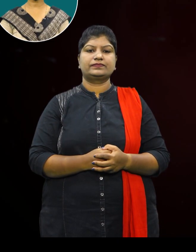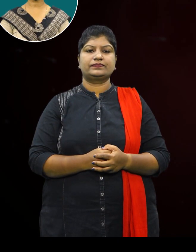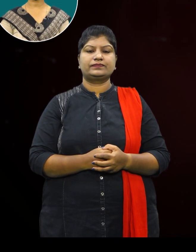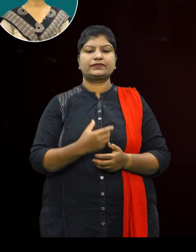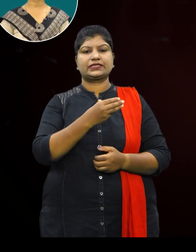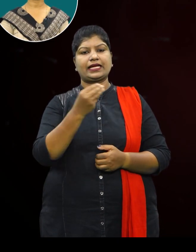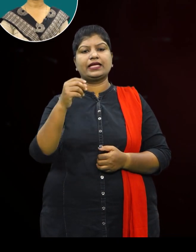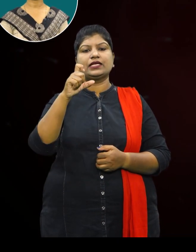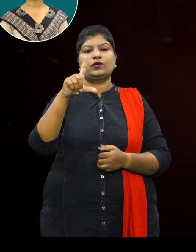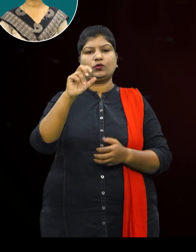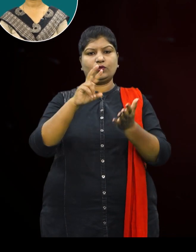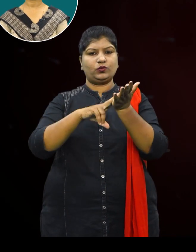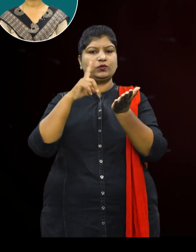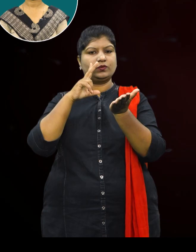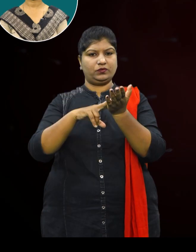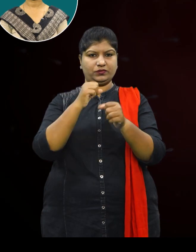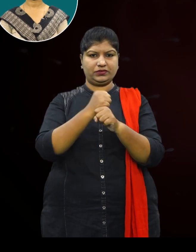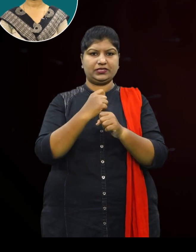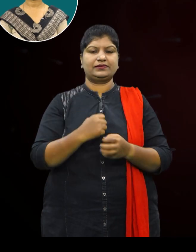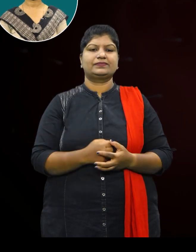and cloning.